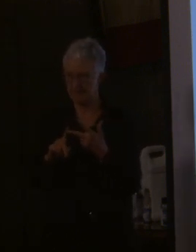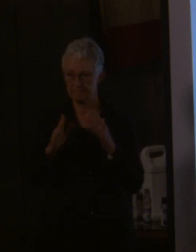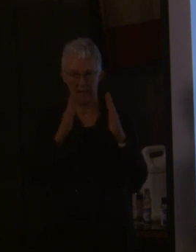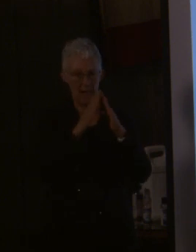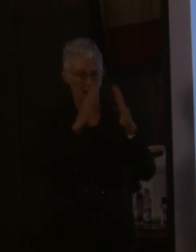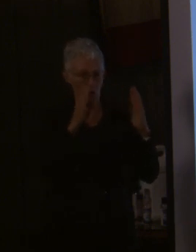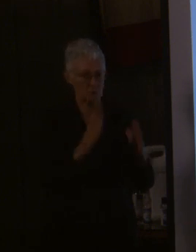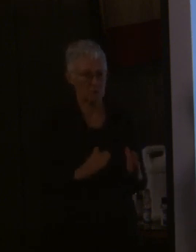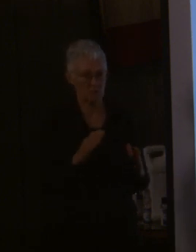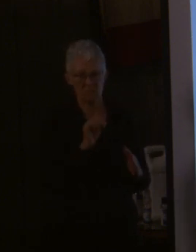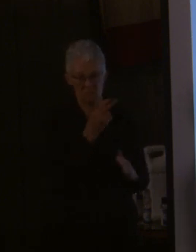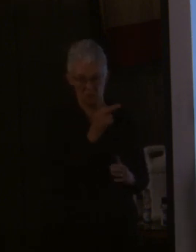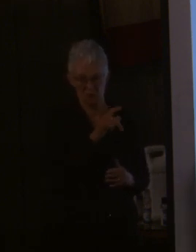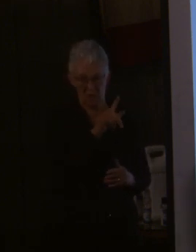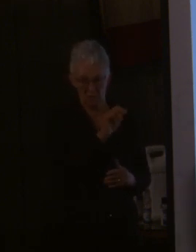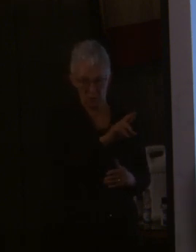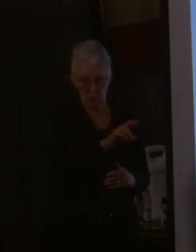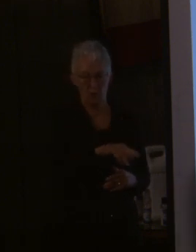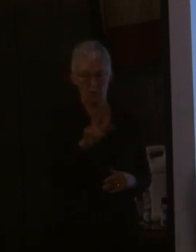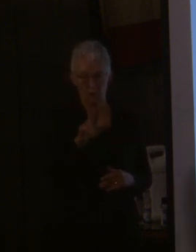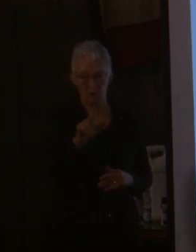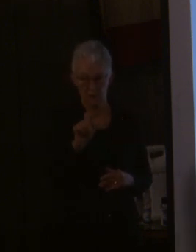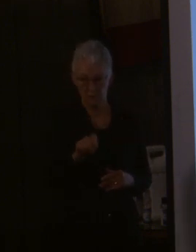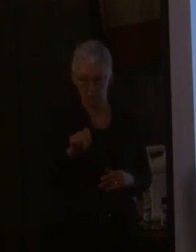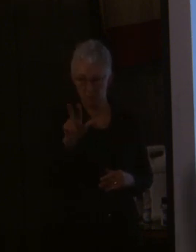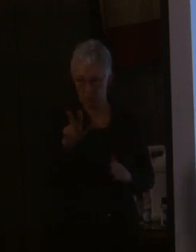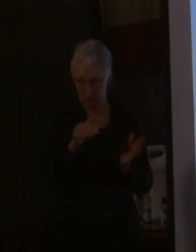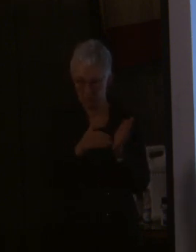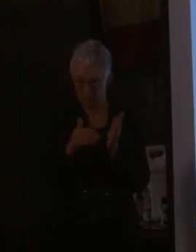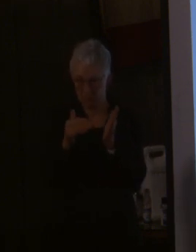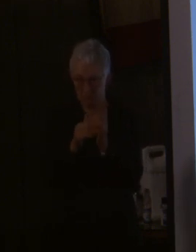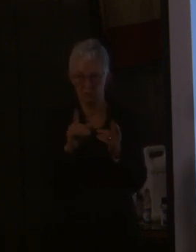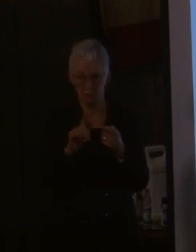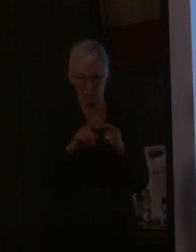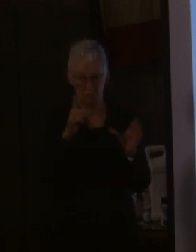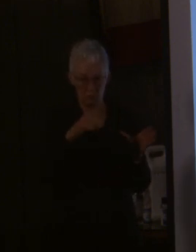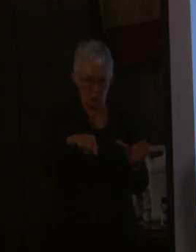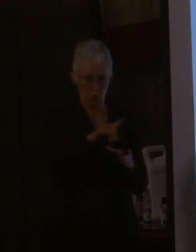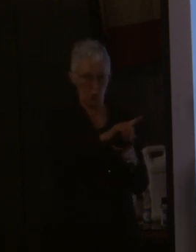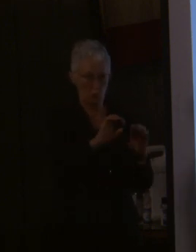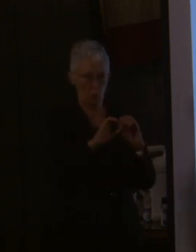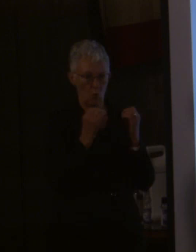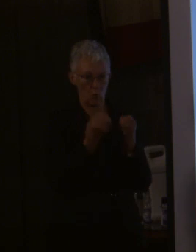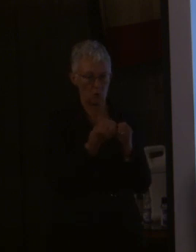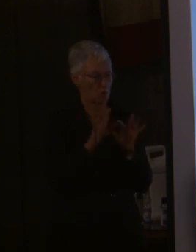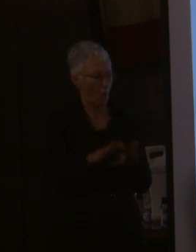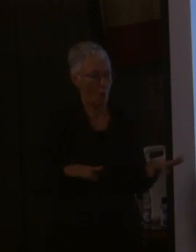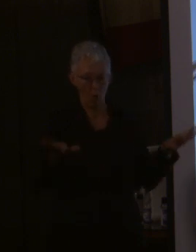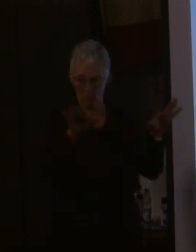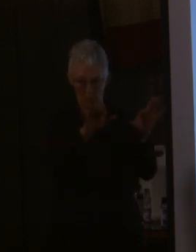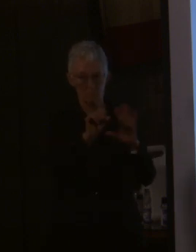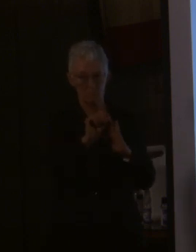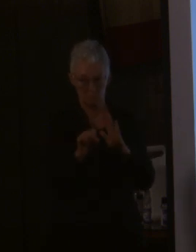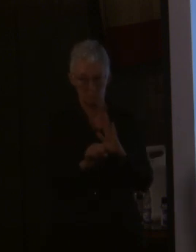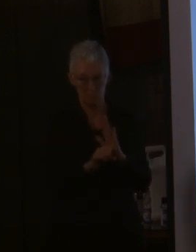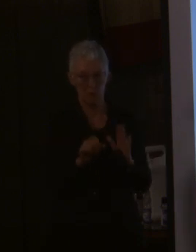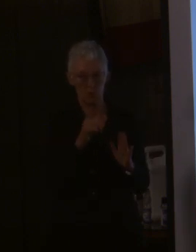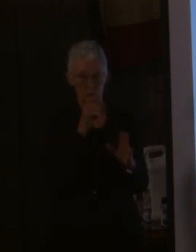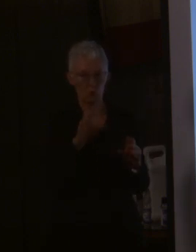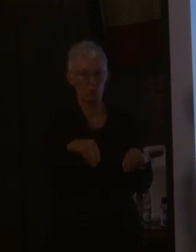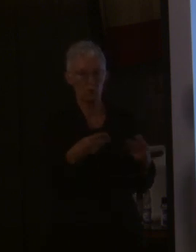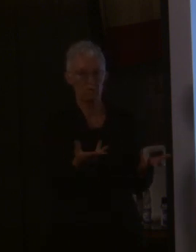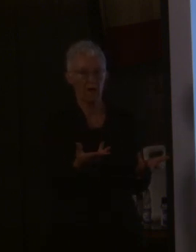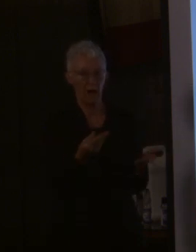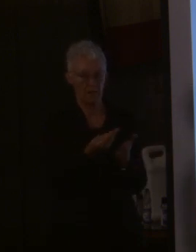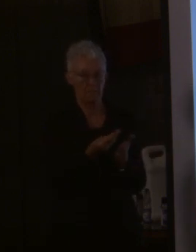stabilization grants, $3.3 million in funding to organizations across the state who provide eviction